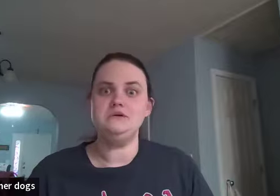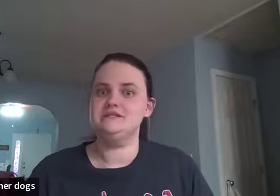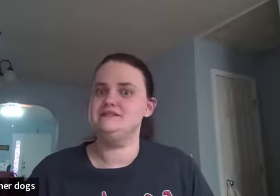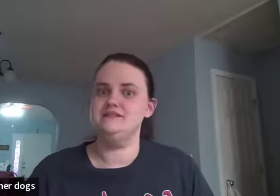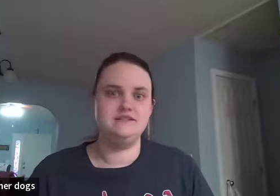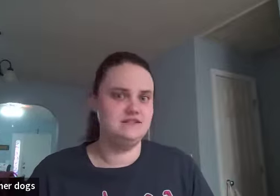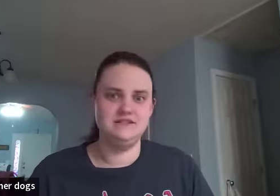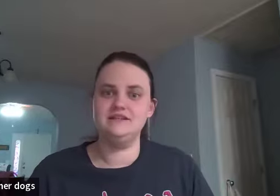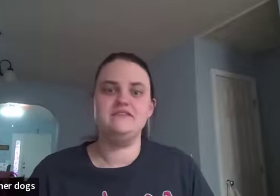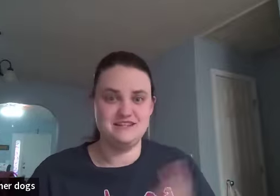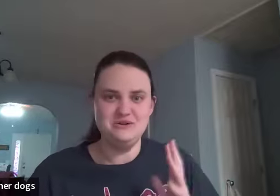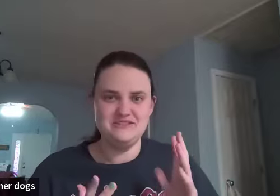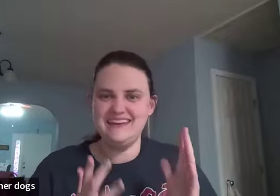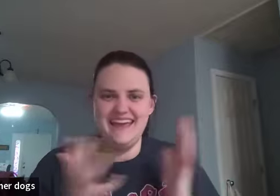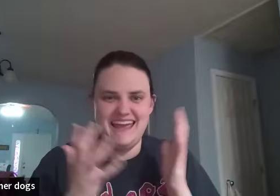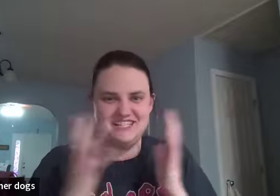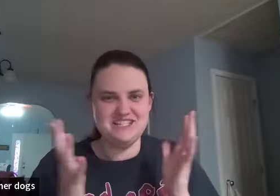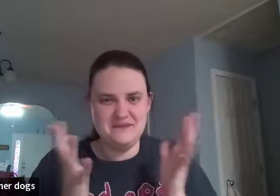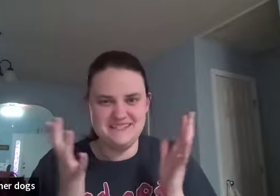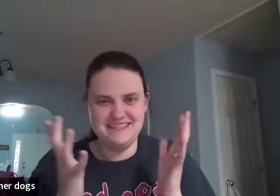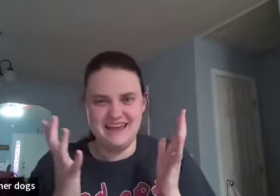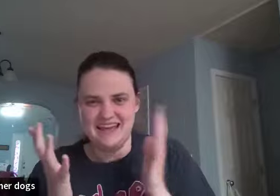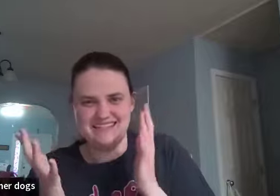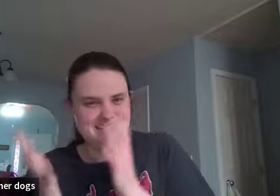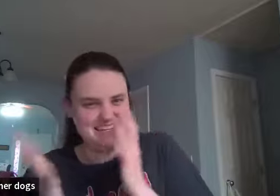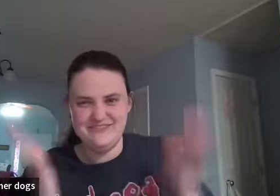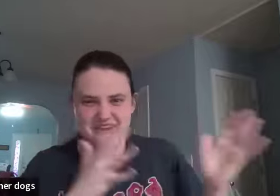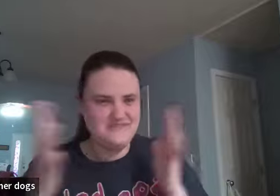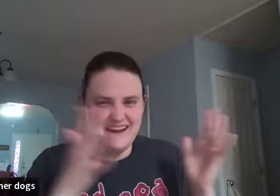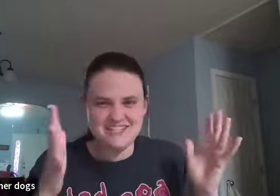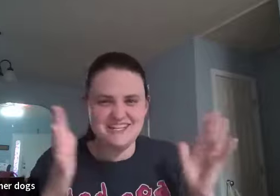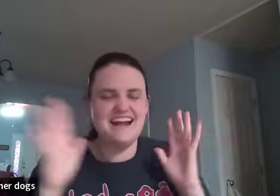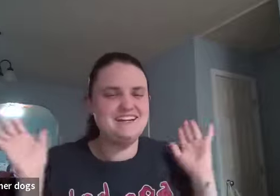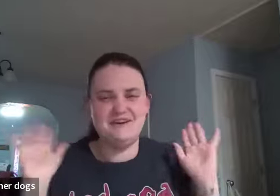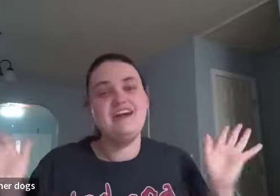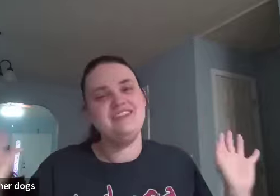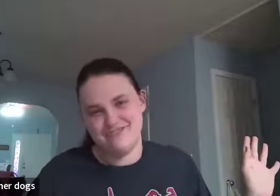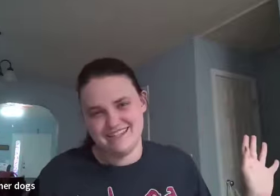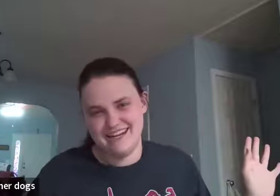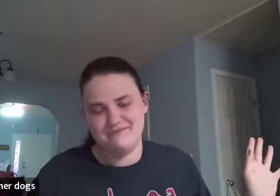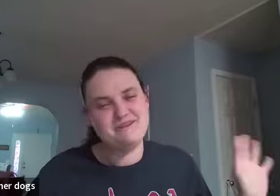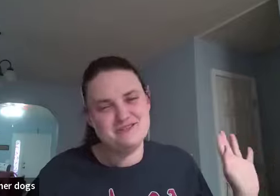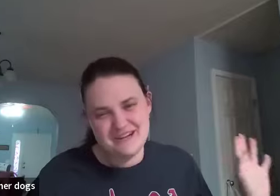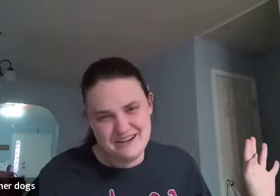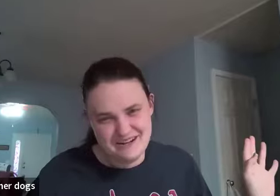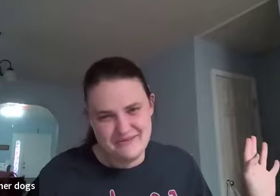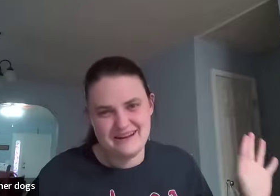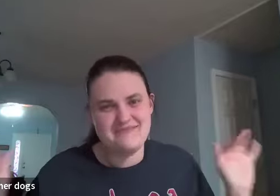I was sick." That sort of thing. It just comes in and has a slight variation, and I don't know. I think it's fascinating, but I'm also very nerdy about it. I'm